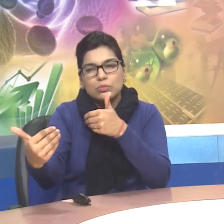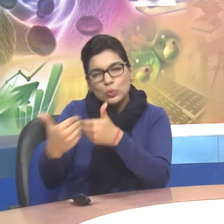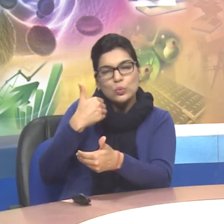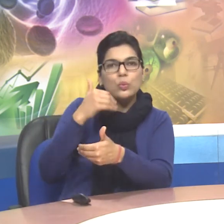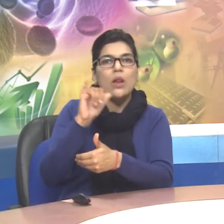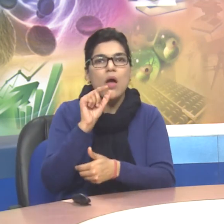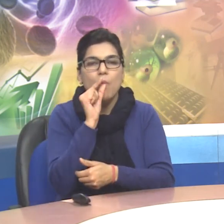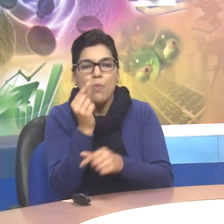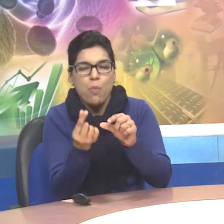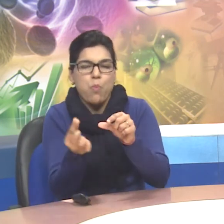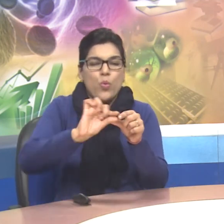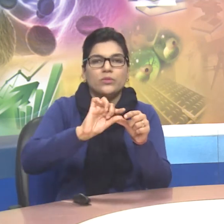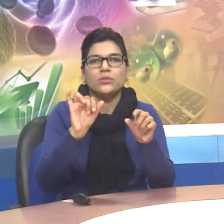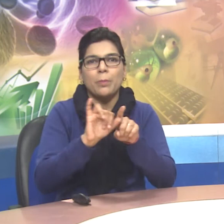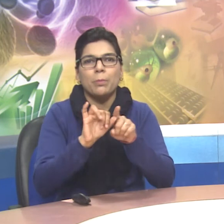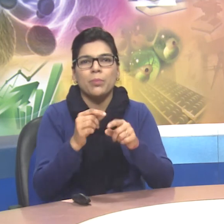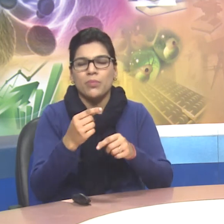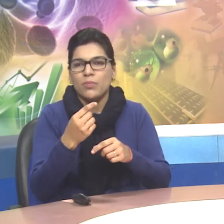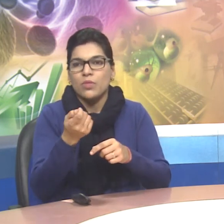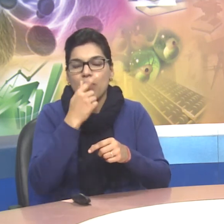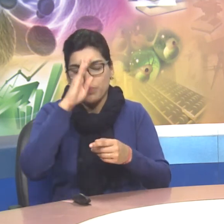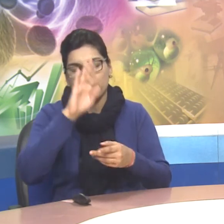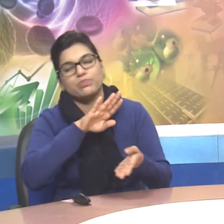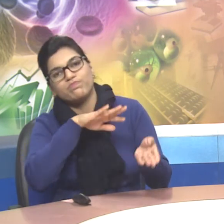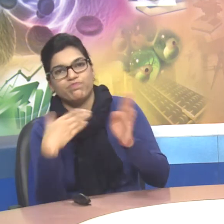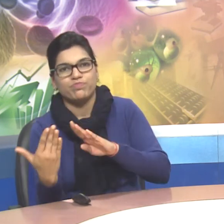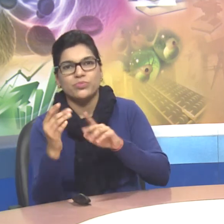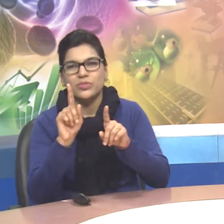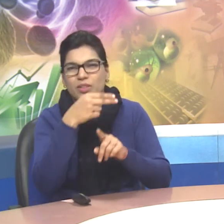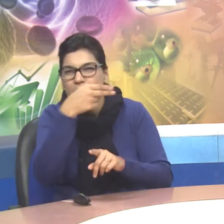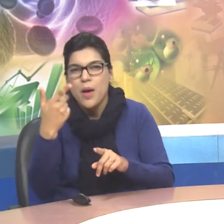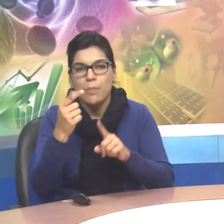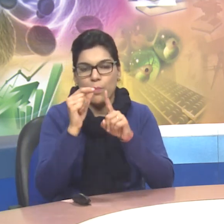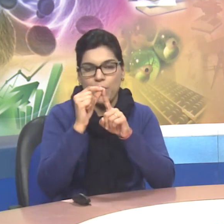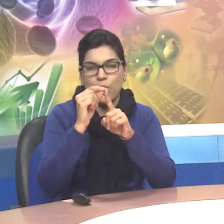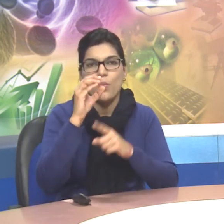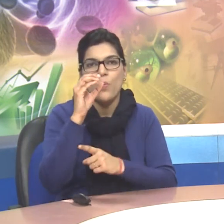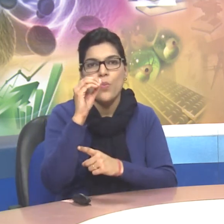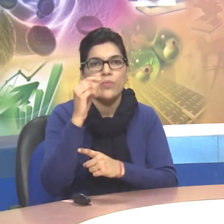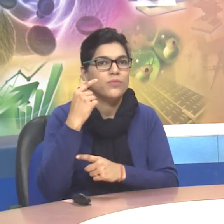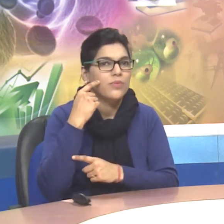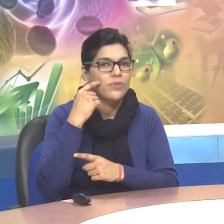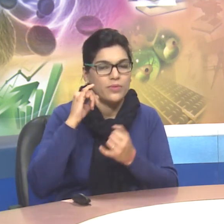I held out of hand that did not quite reach Aradhana.